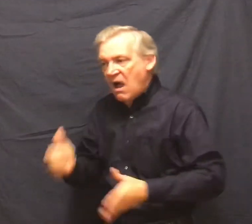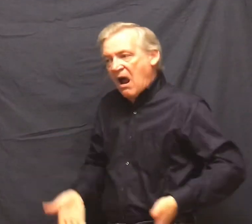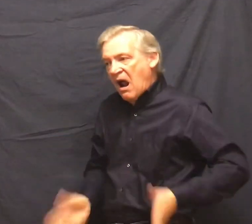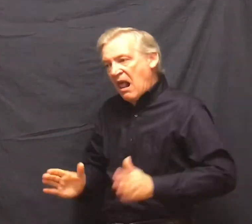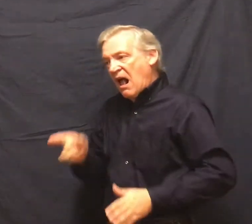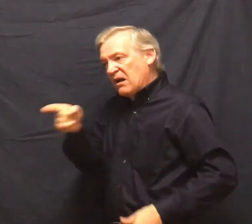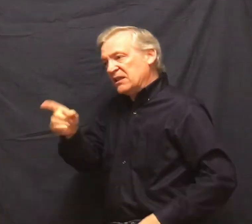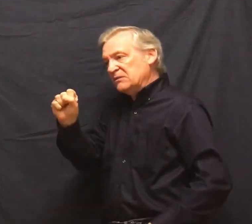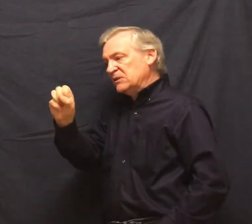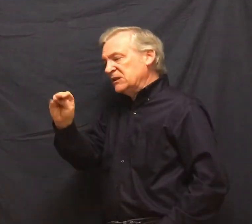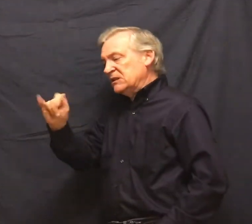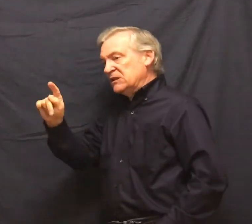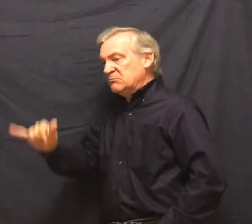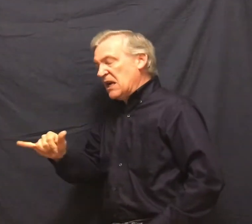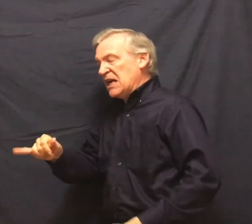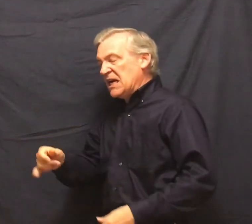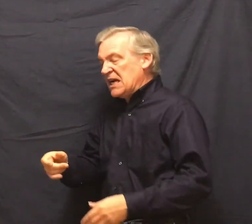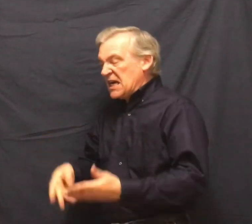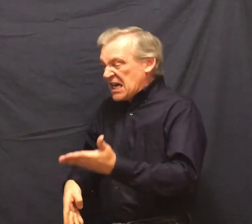paused in relish of the memory.